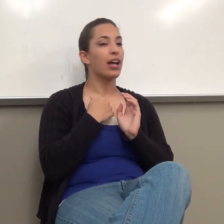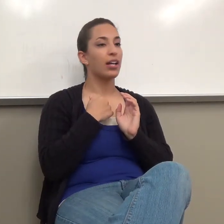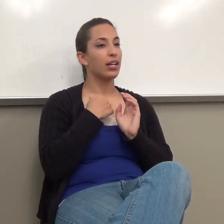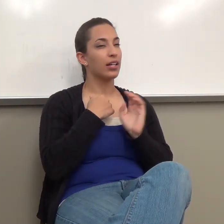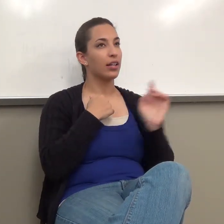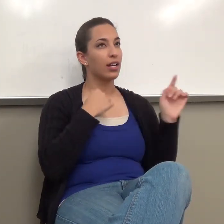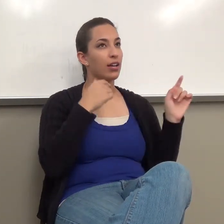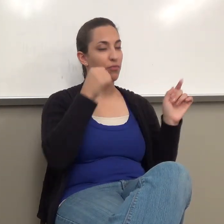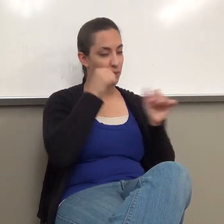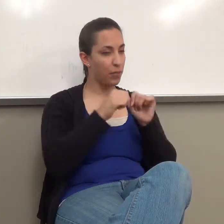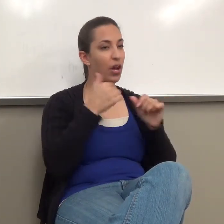we said